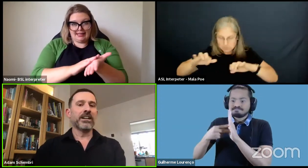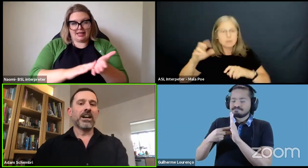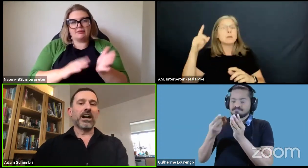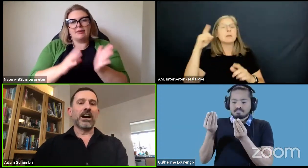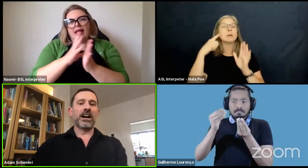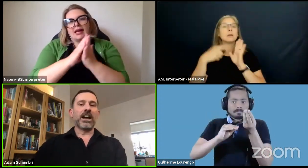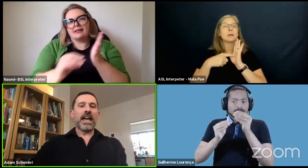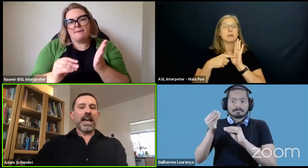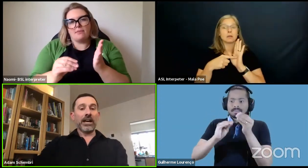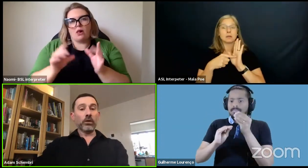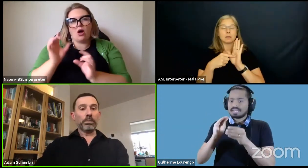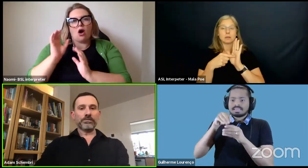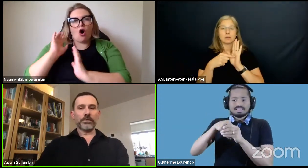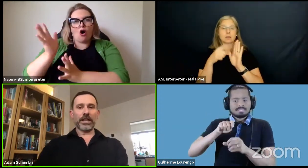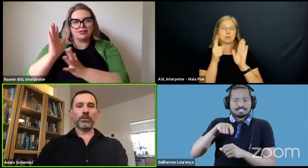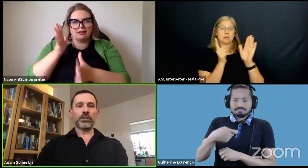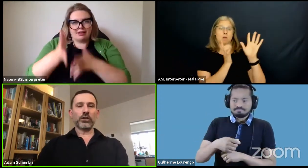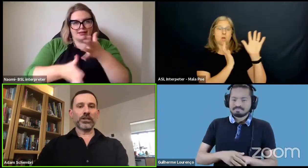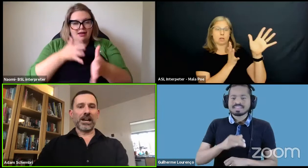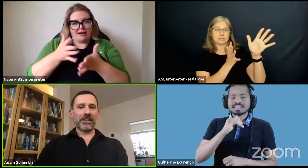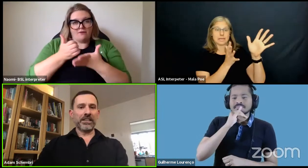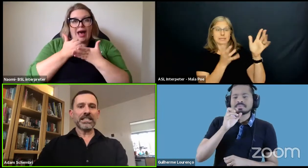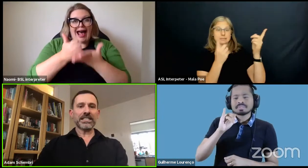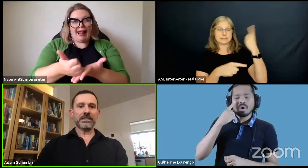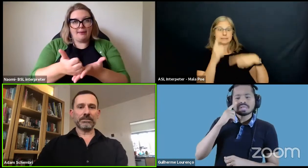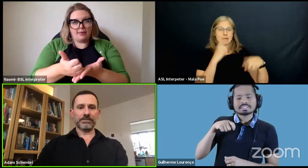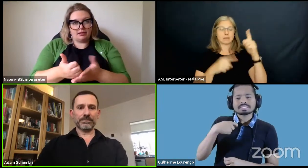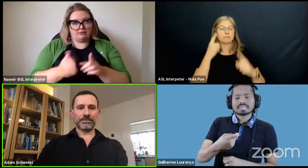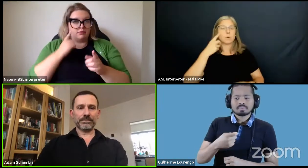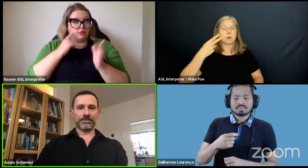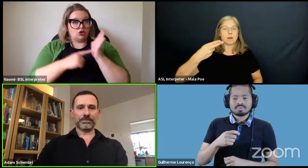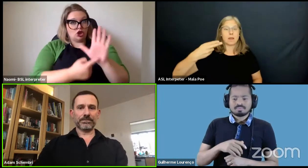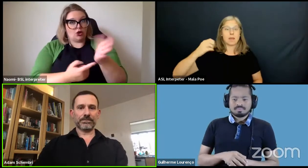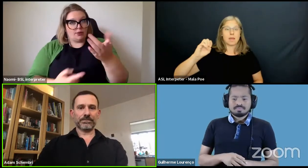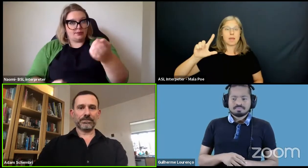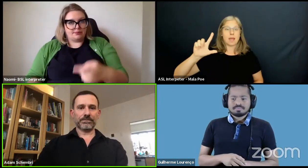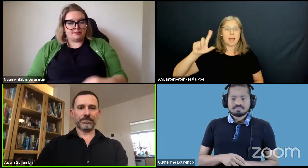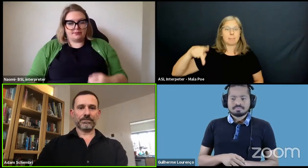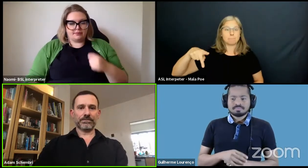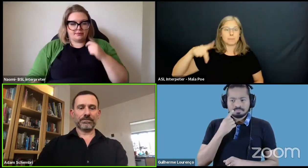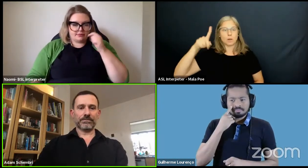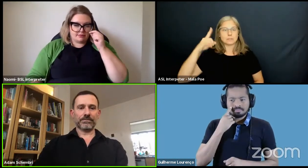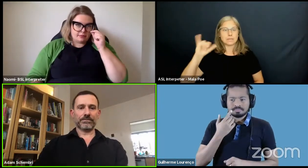sign help, okay, which looks like this.